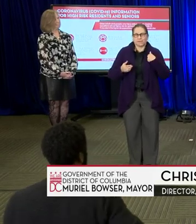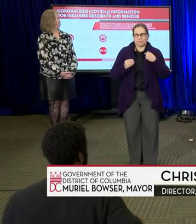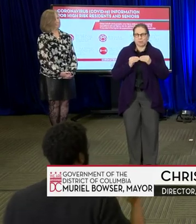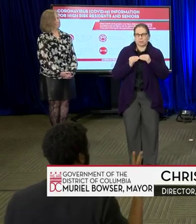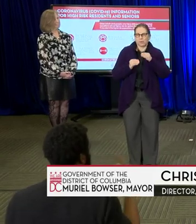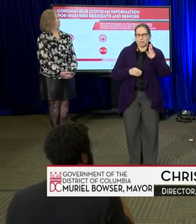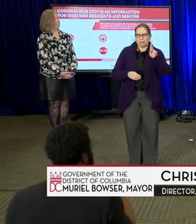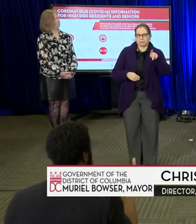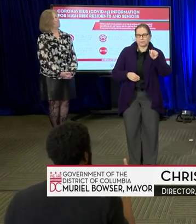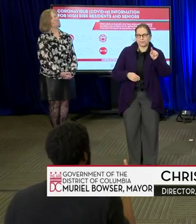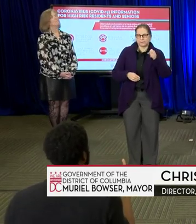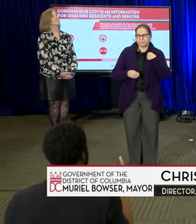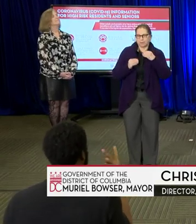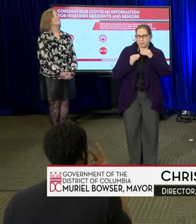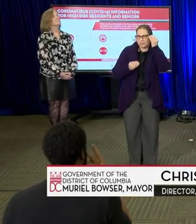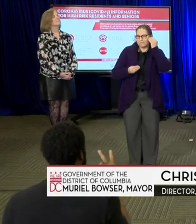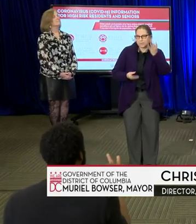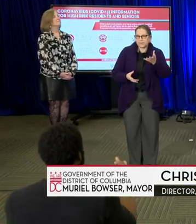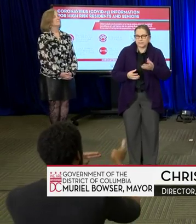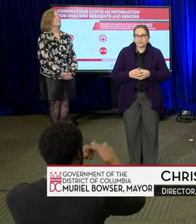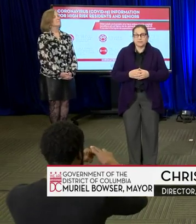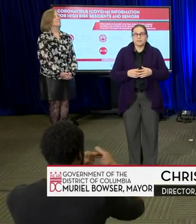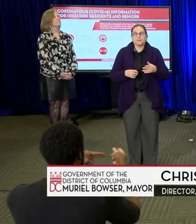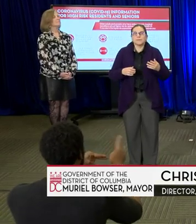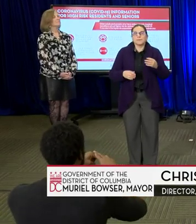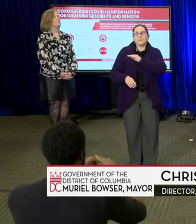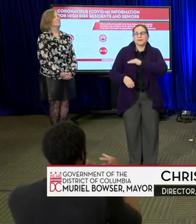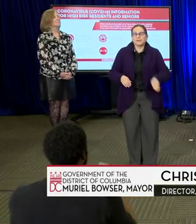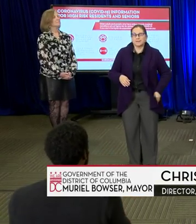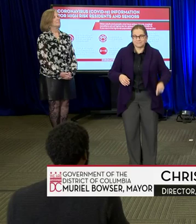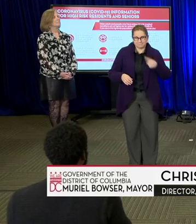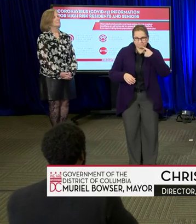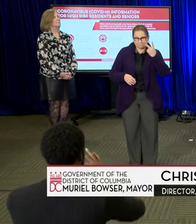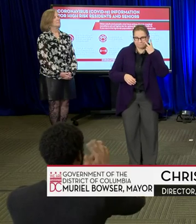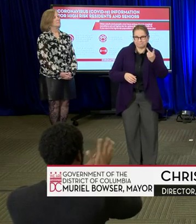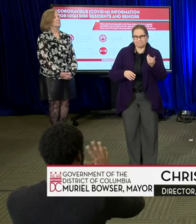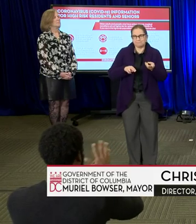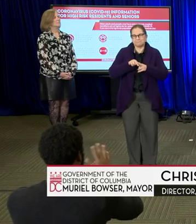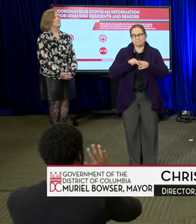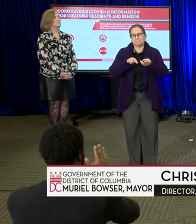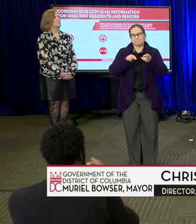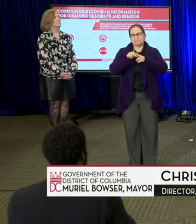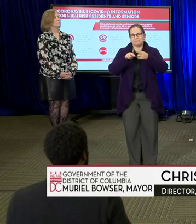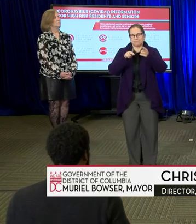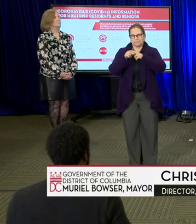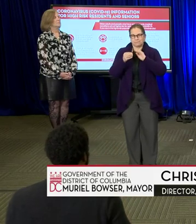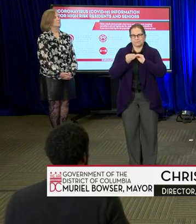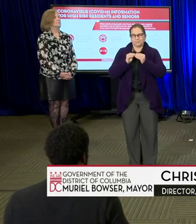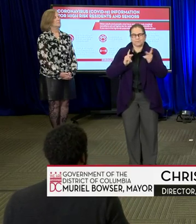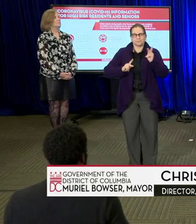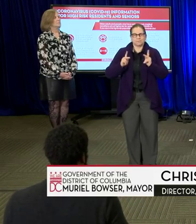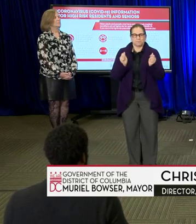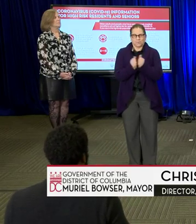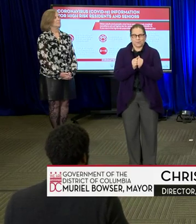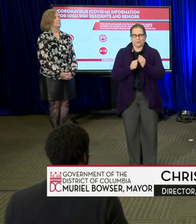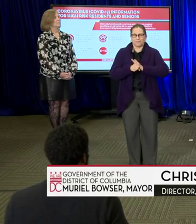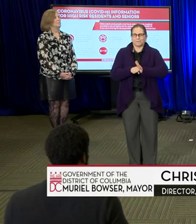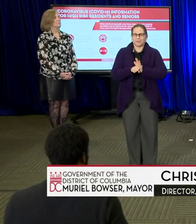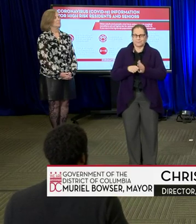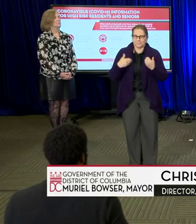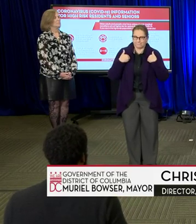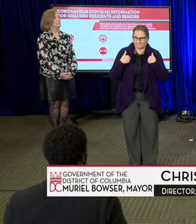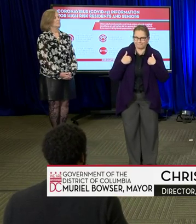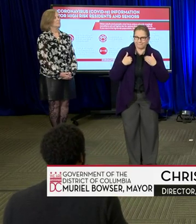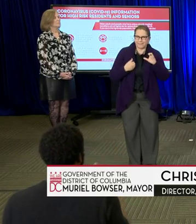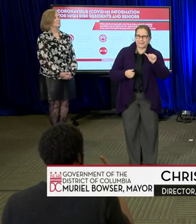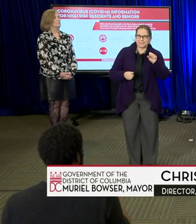mentioned, we have seen an increase in cases in the district. Last week at this time, we were at about 17 cases. We're